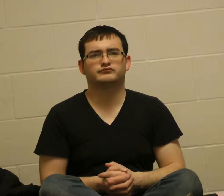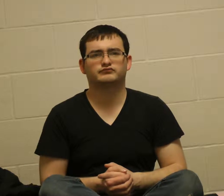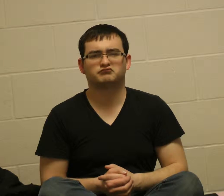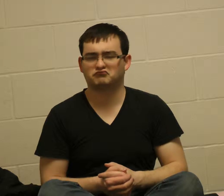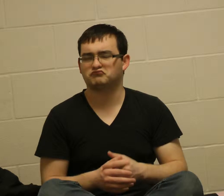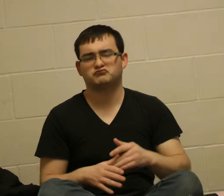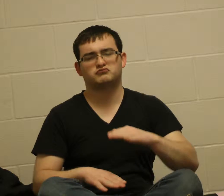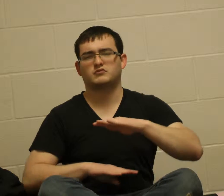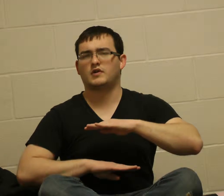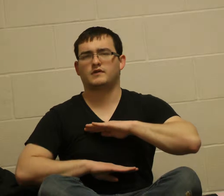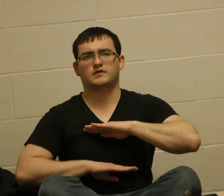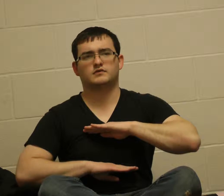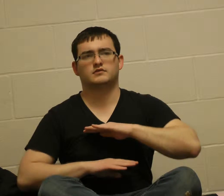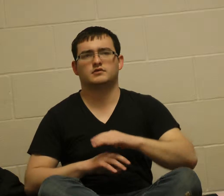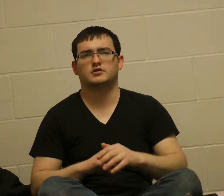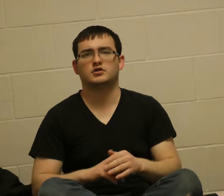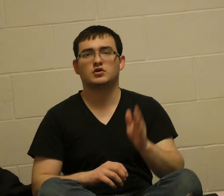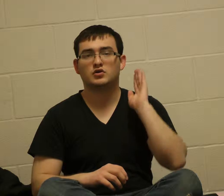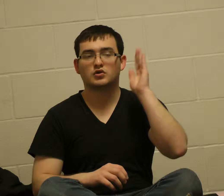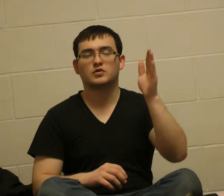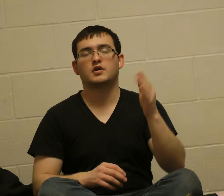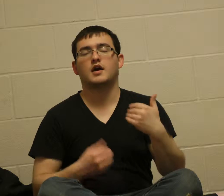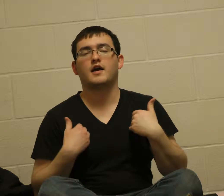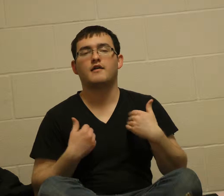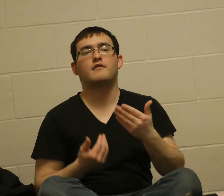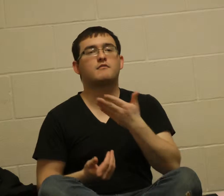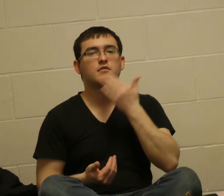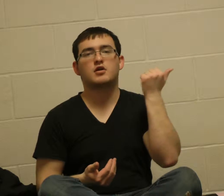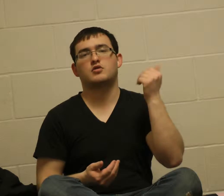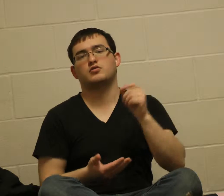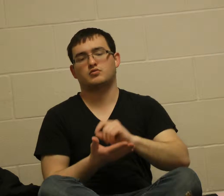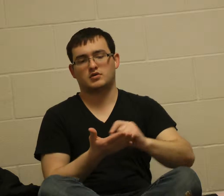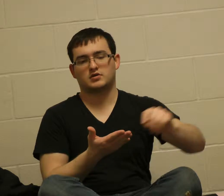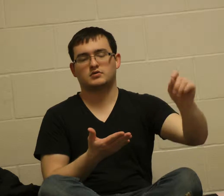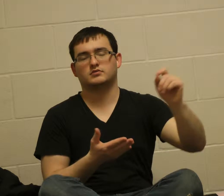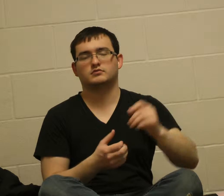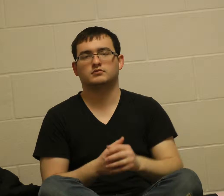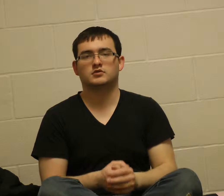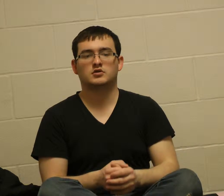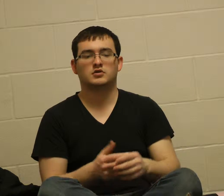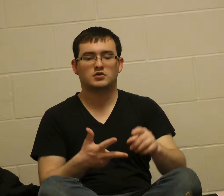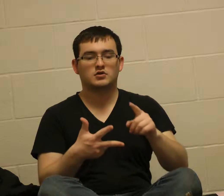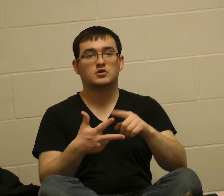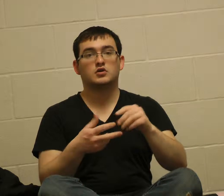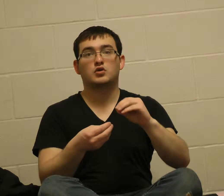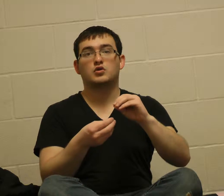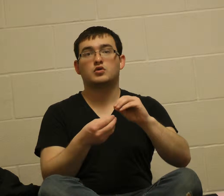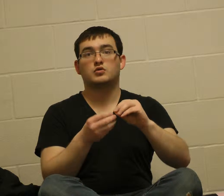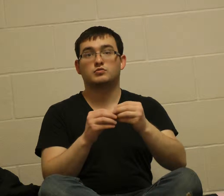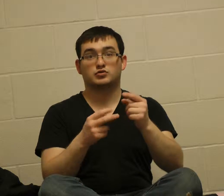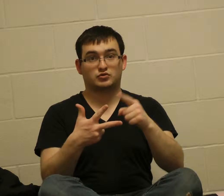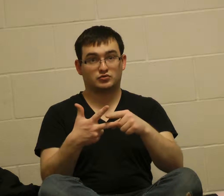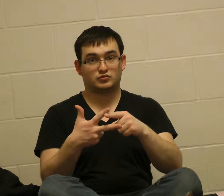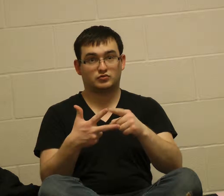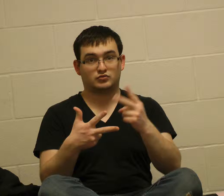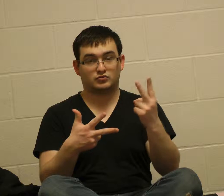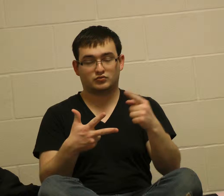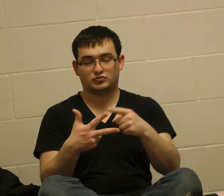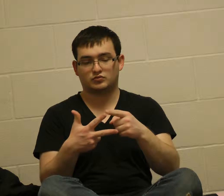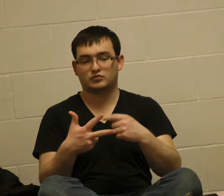your writing forward. The other piece, along with that, then rule number 2, is that you should be experiencing some success